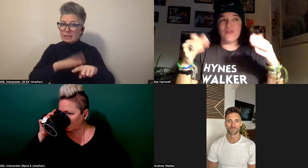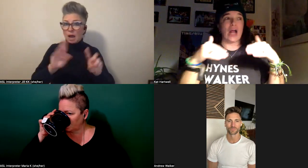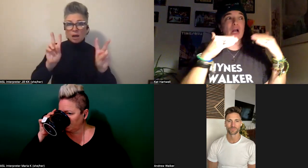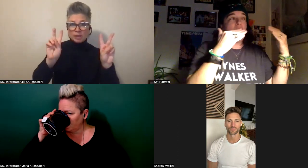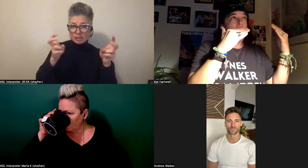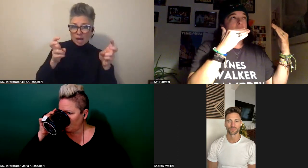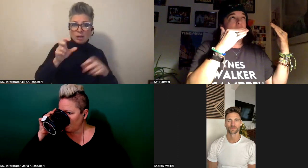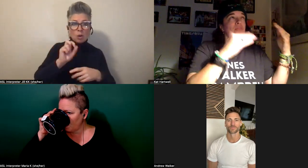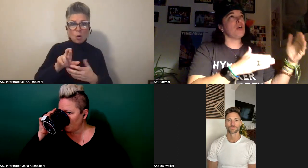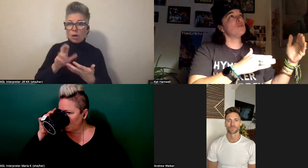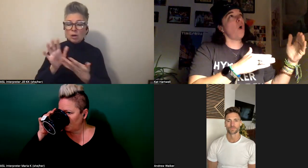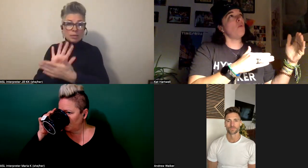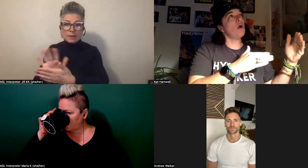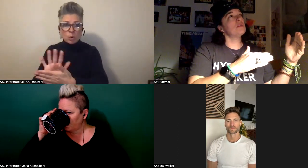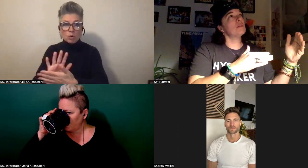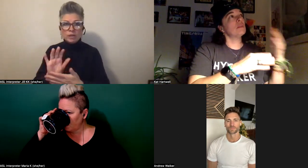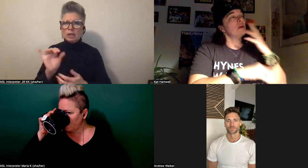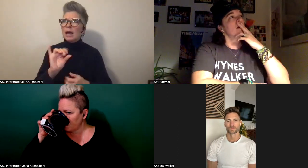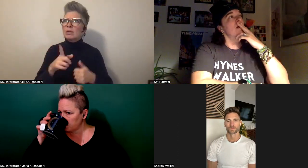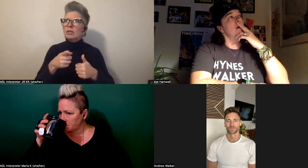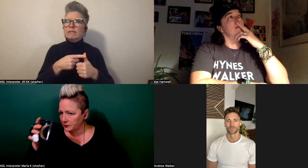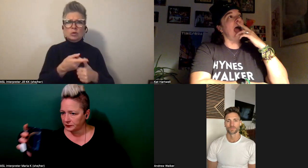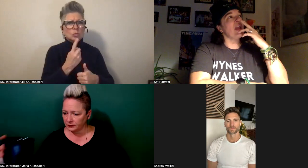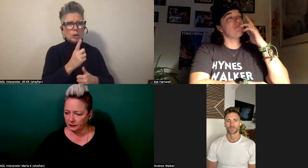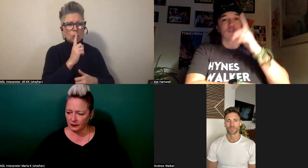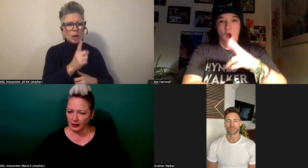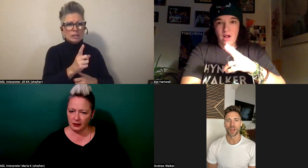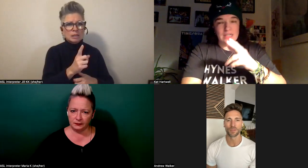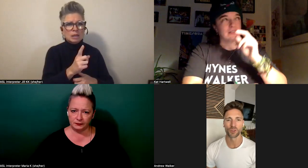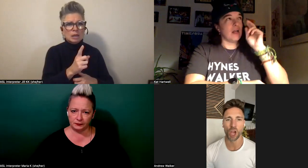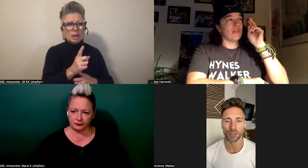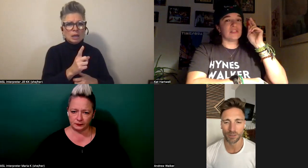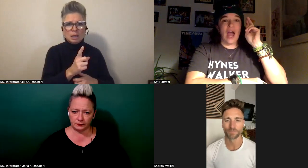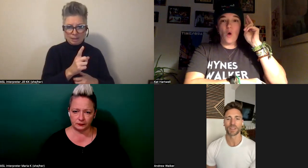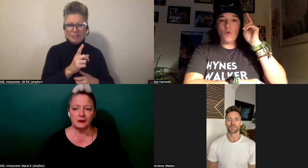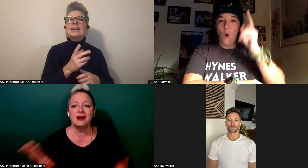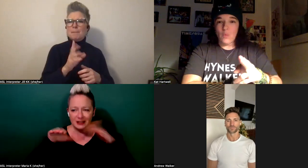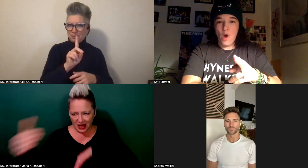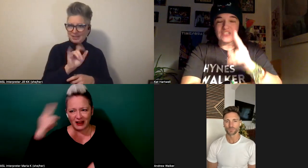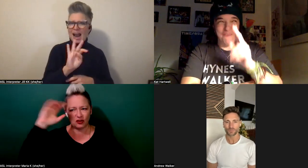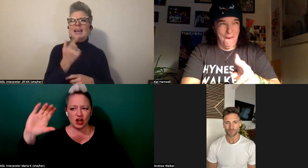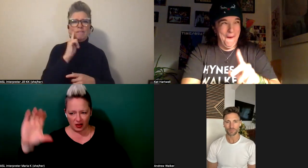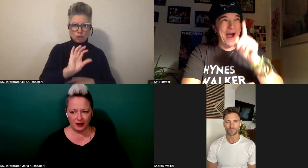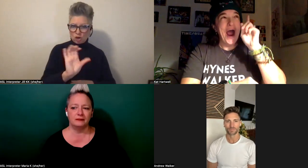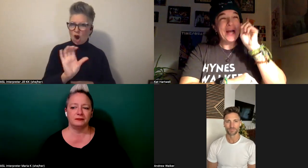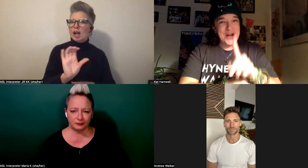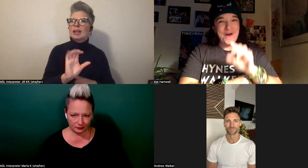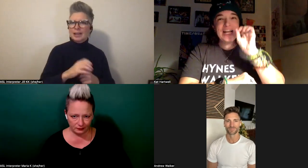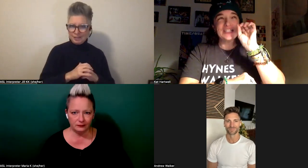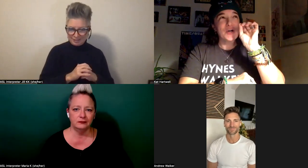the movie. Like the first one was Dying for Chocolate. Dying for Chocolate. The Yeah. second one was